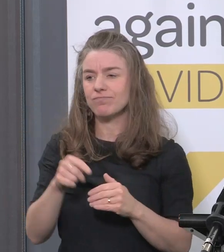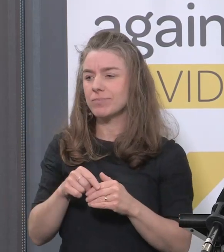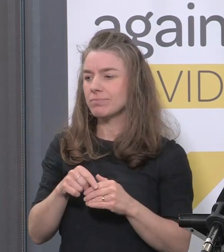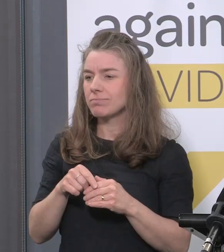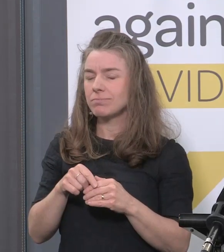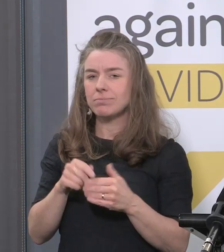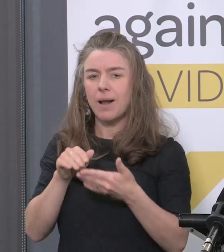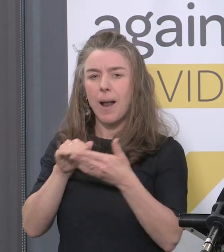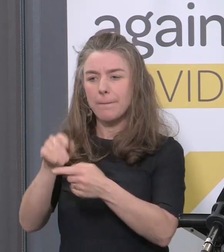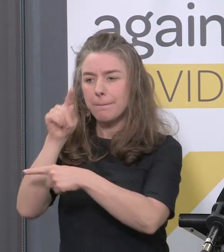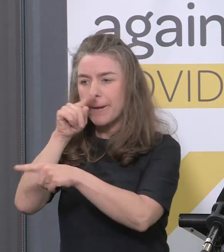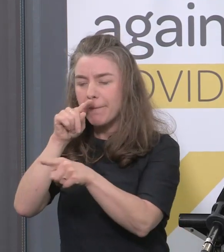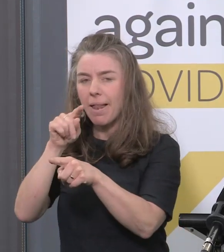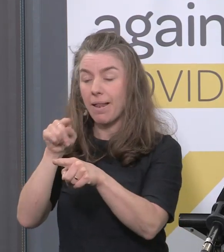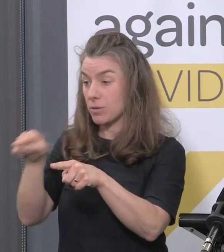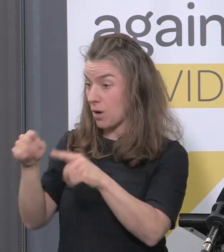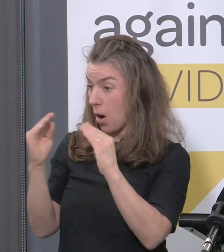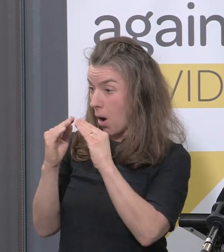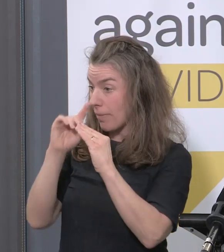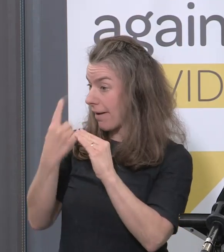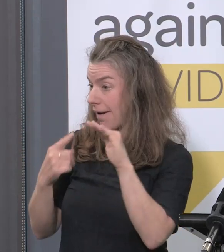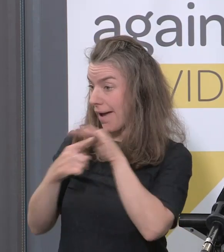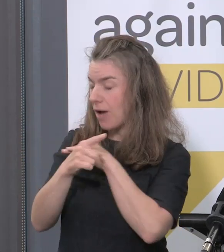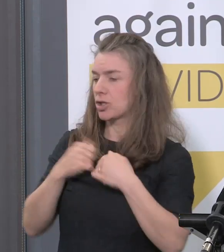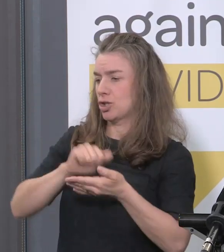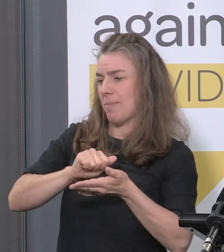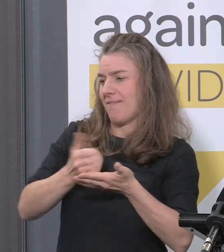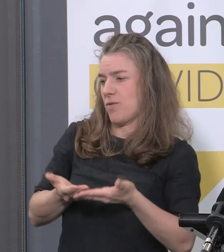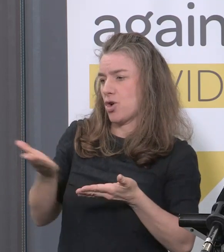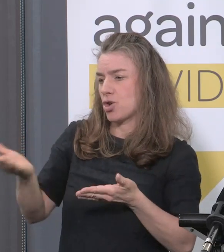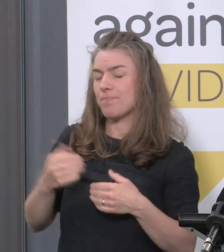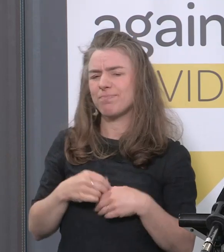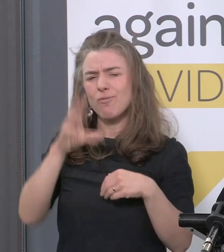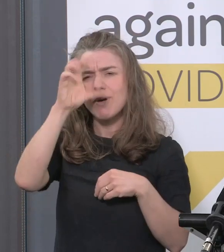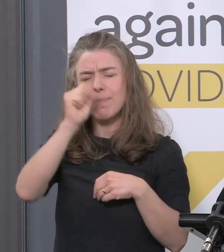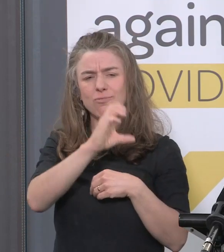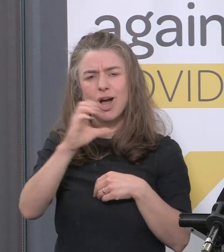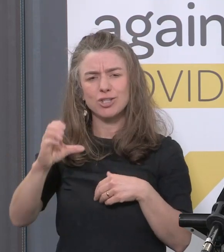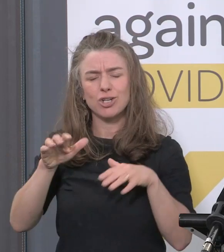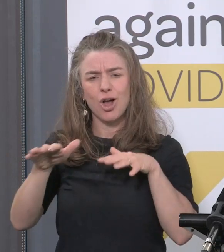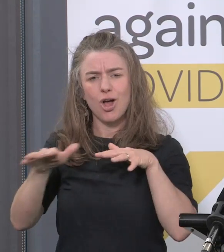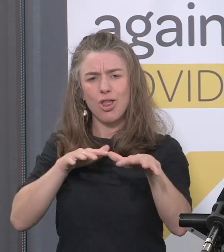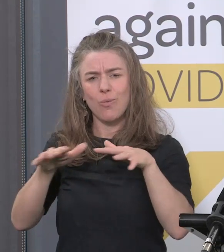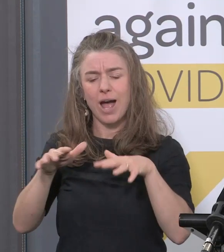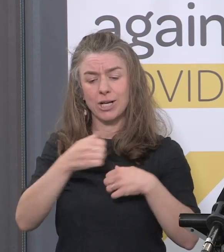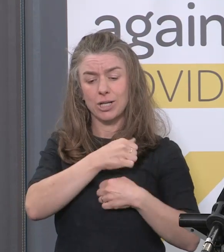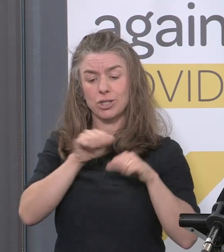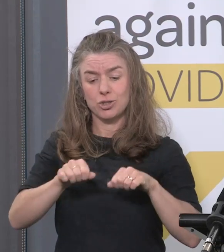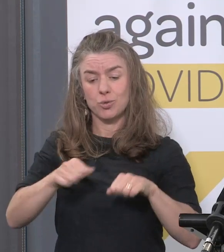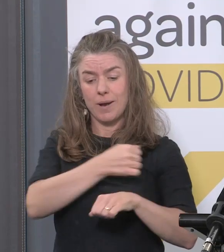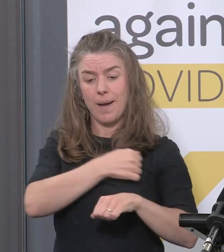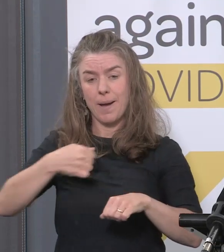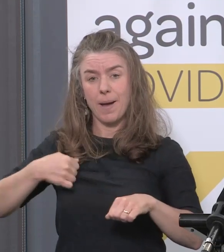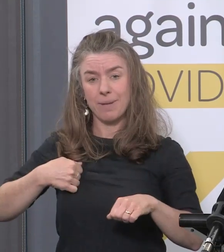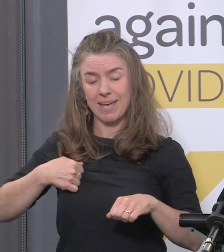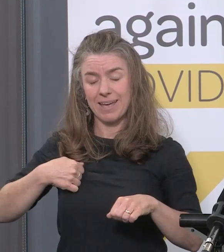errands, possibly doing shopping for people who can't go out. We saw the student army after the Christchurch earthquakes. This is the weekend when you can organise